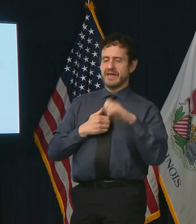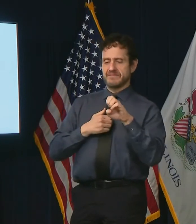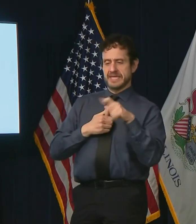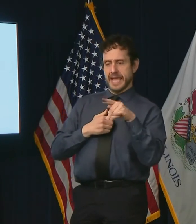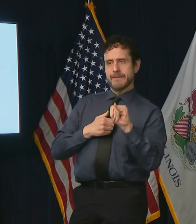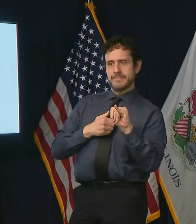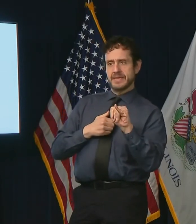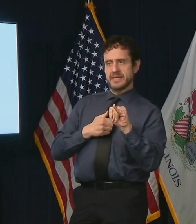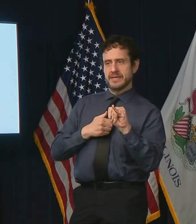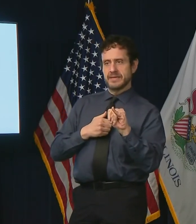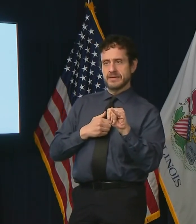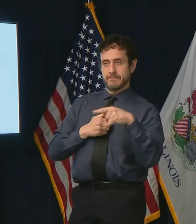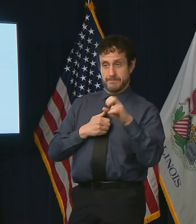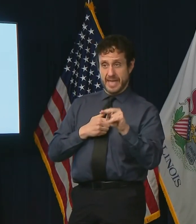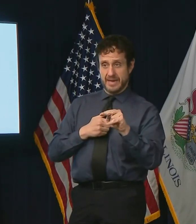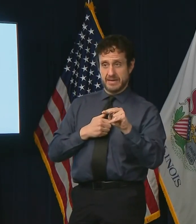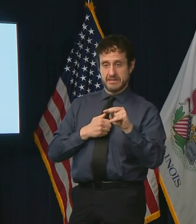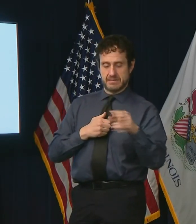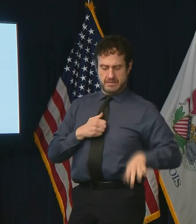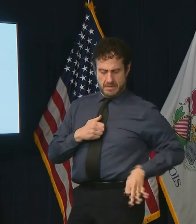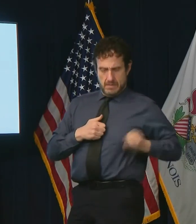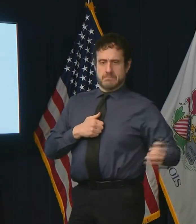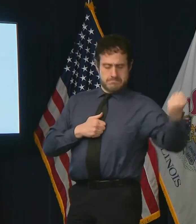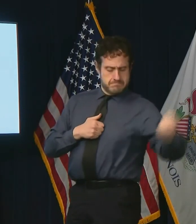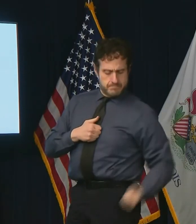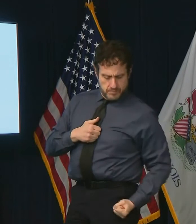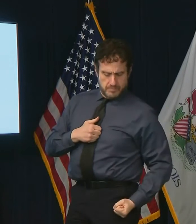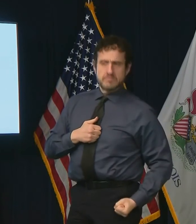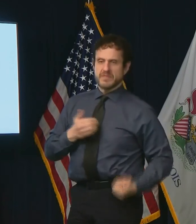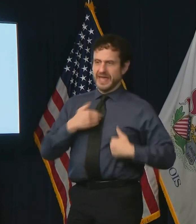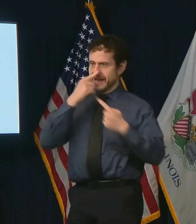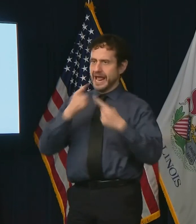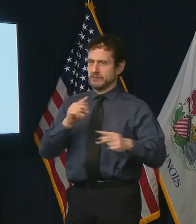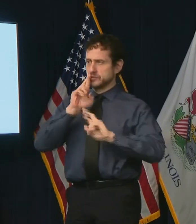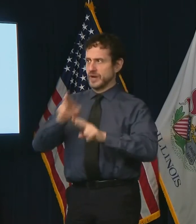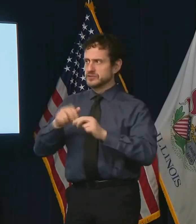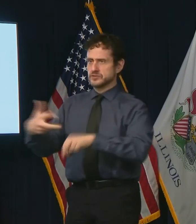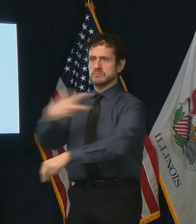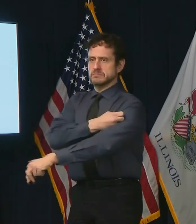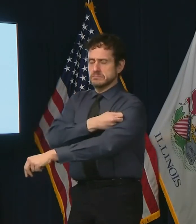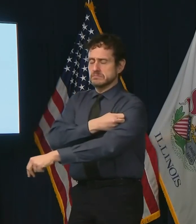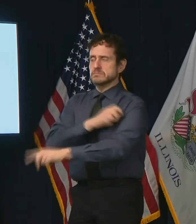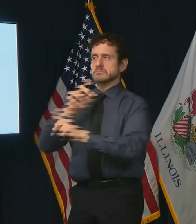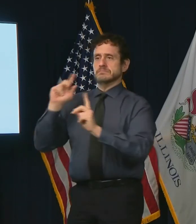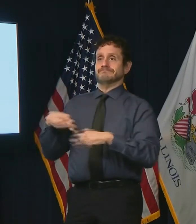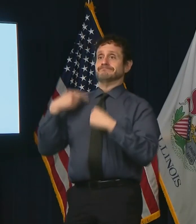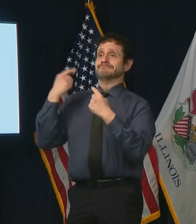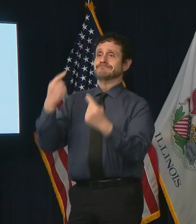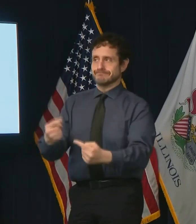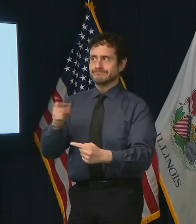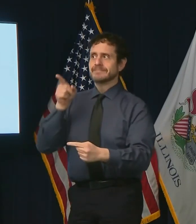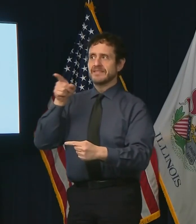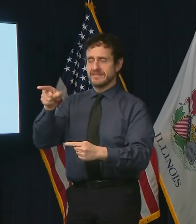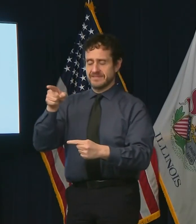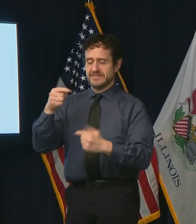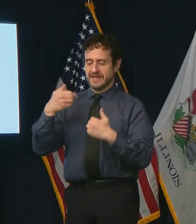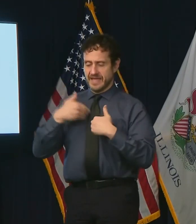will, administered, and they recovered. So since then they have made a